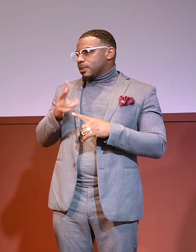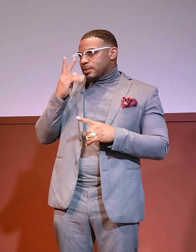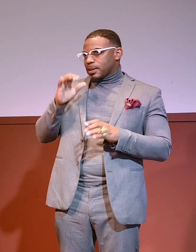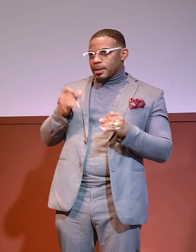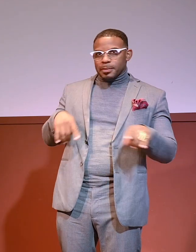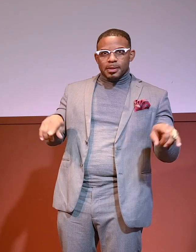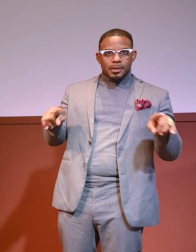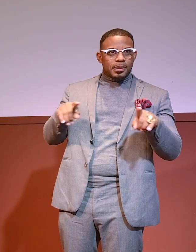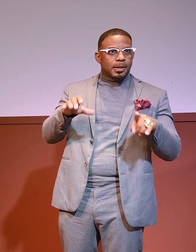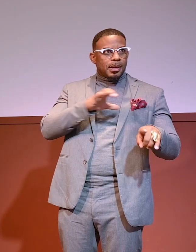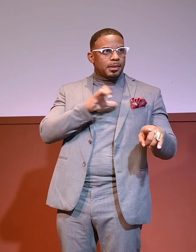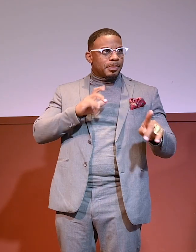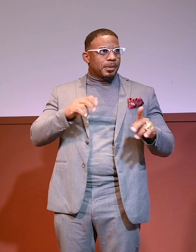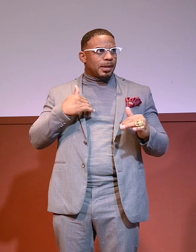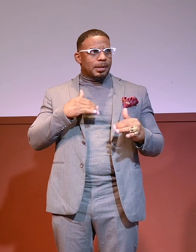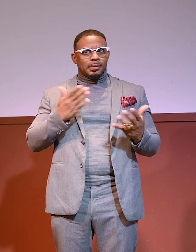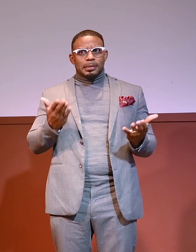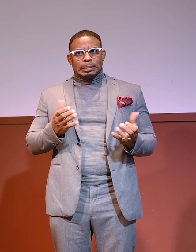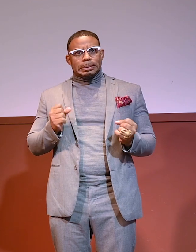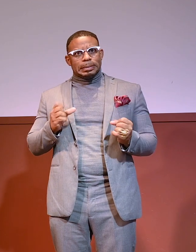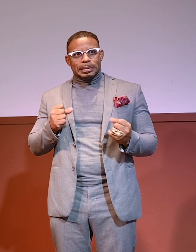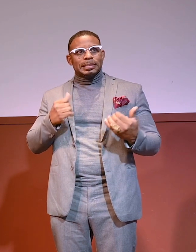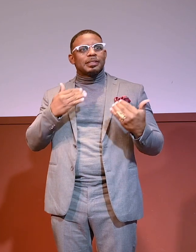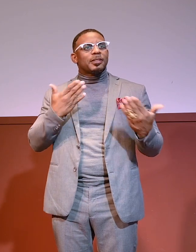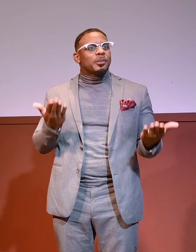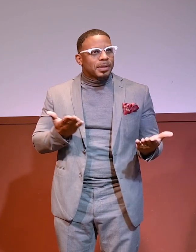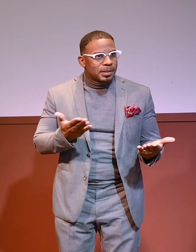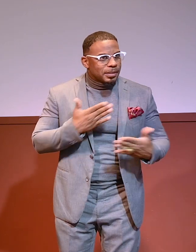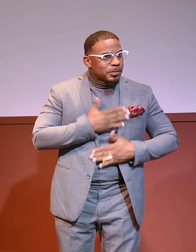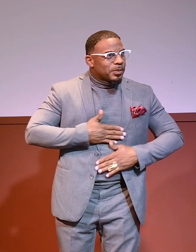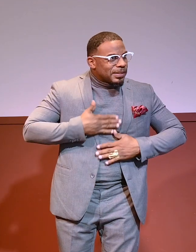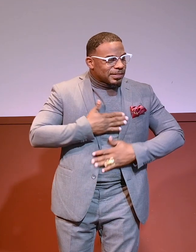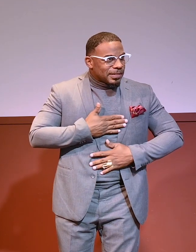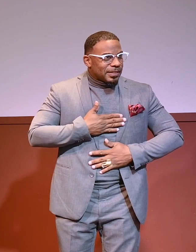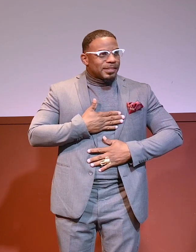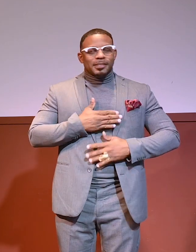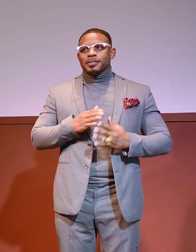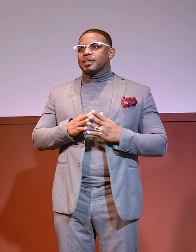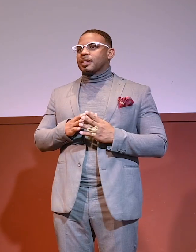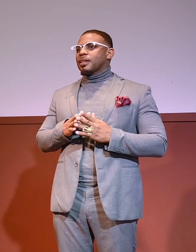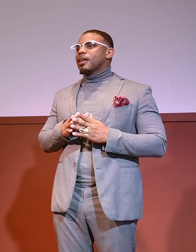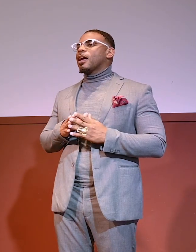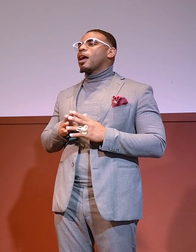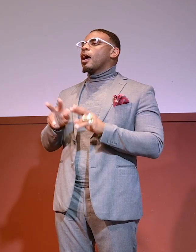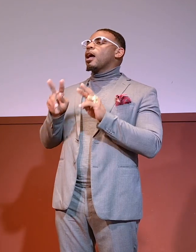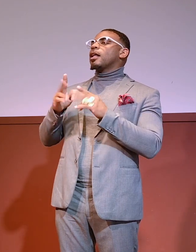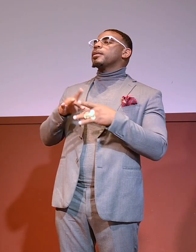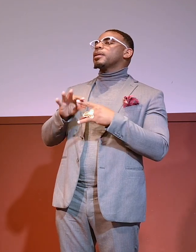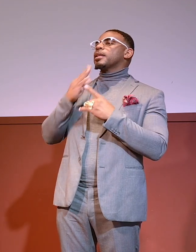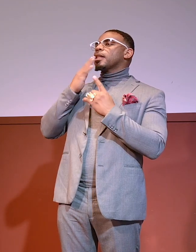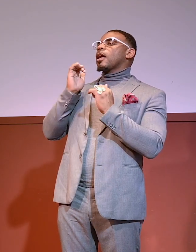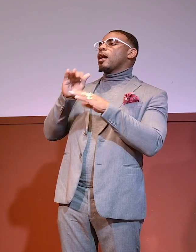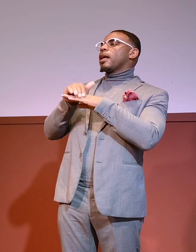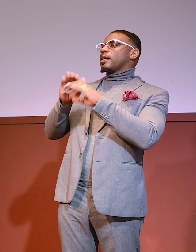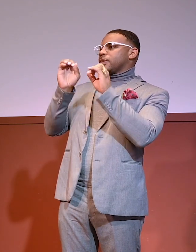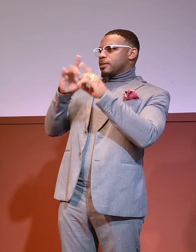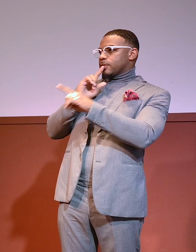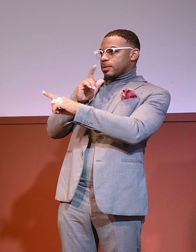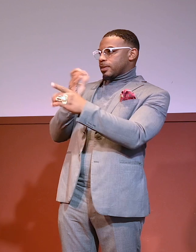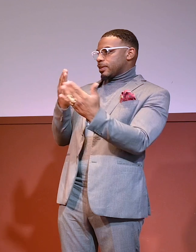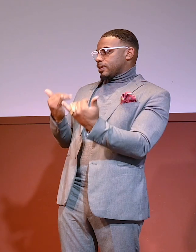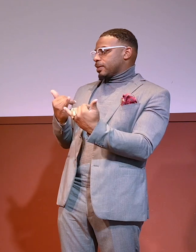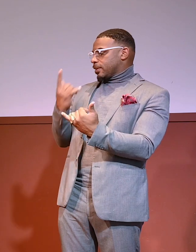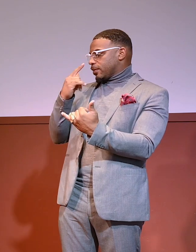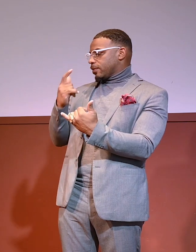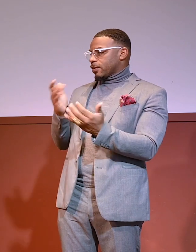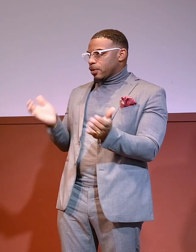how many Congresspeople that we have here today. So your presence is very much appreciated. I'd like to especially thank all of my English teachers who are here today